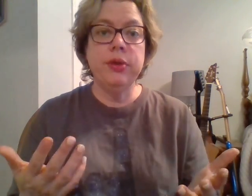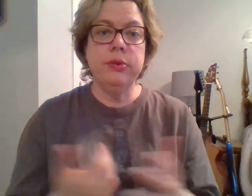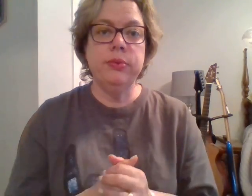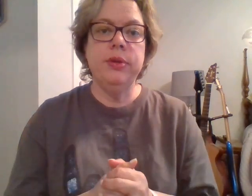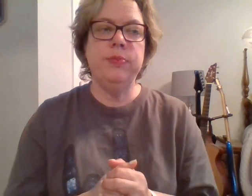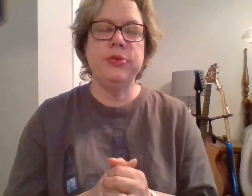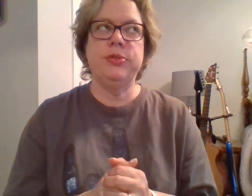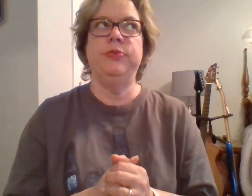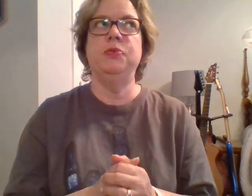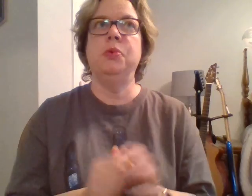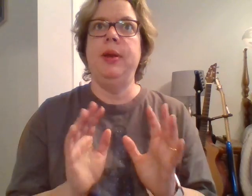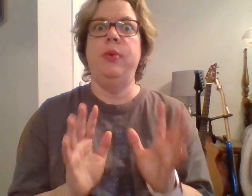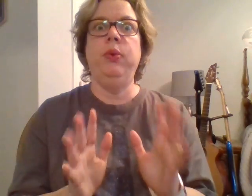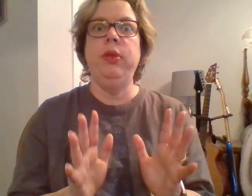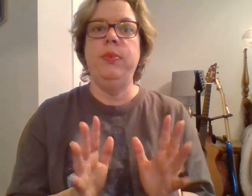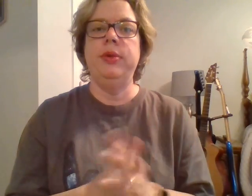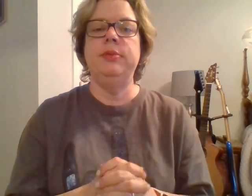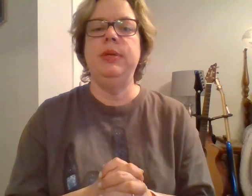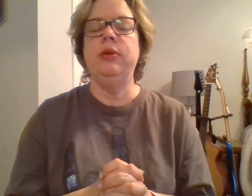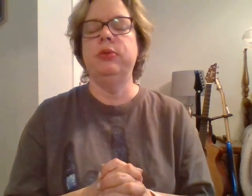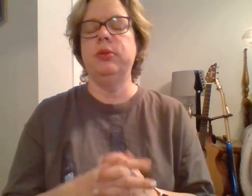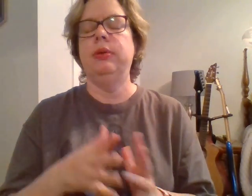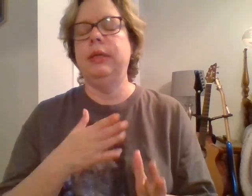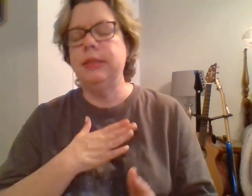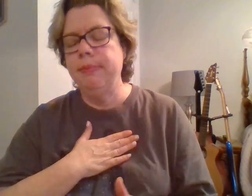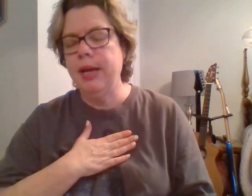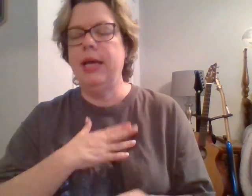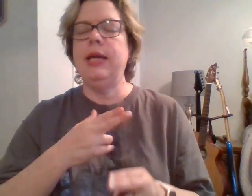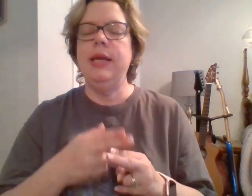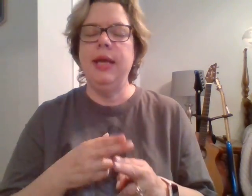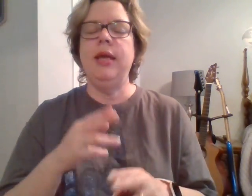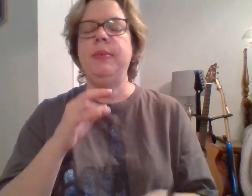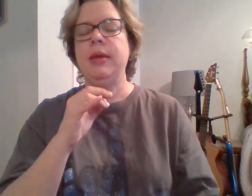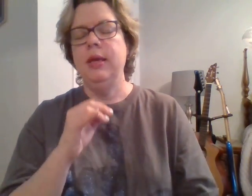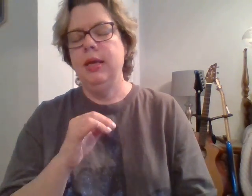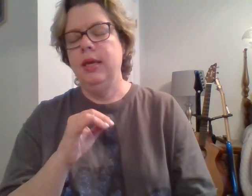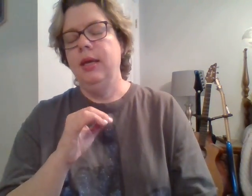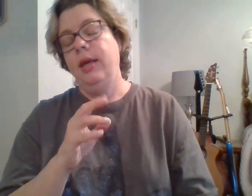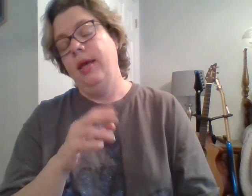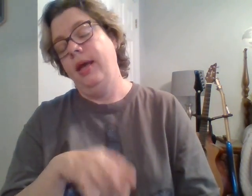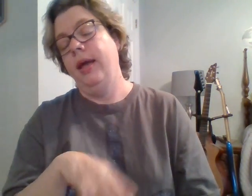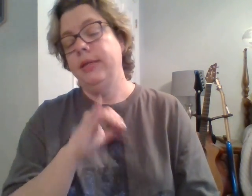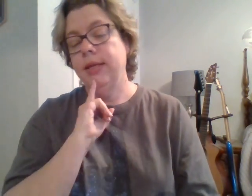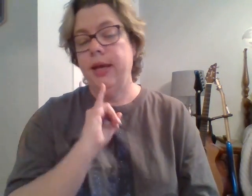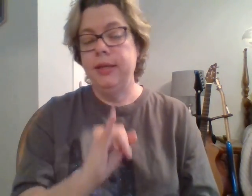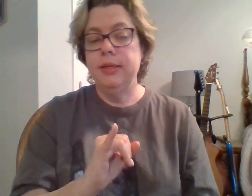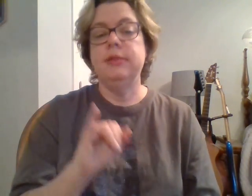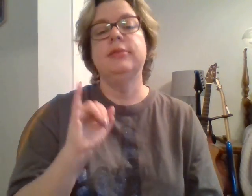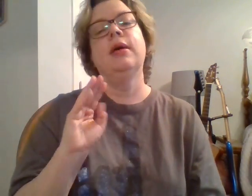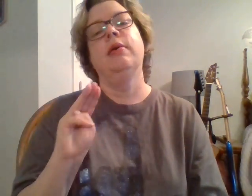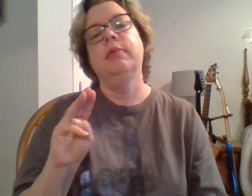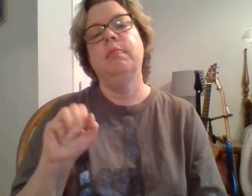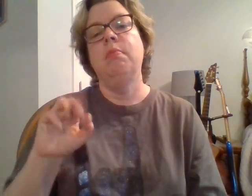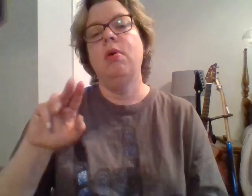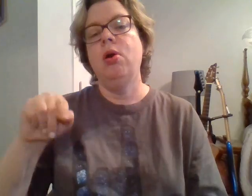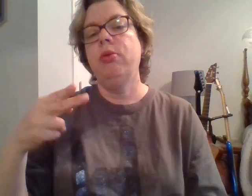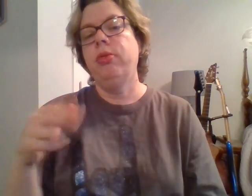to a deaf person before, but I really wanted to meet her. So I said, my name. And I did. I had is